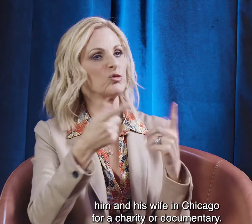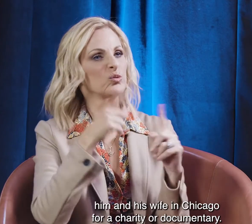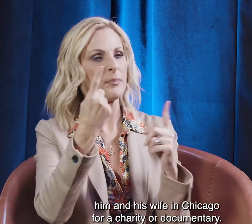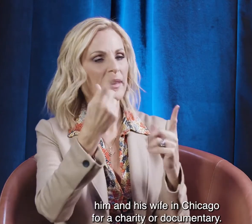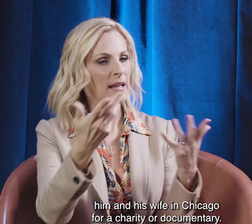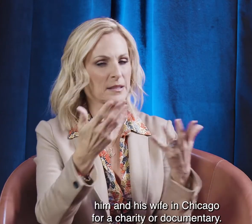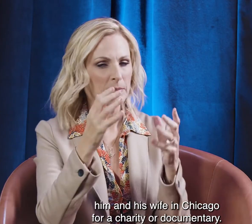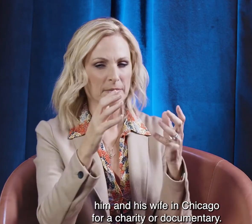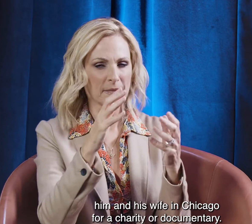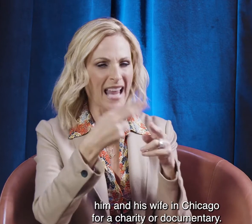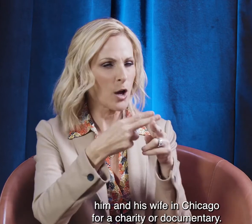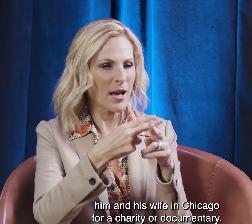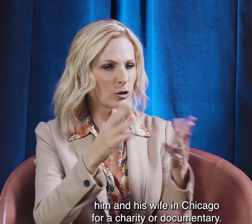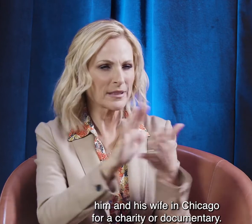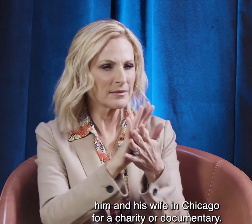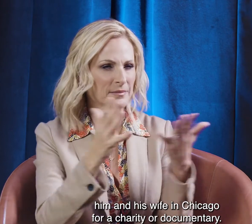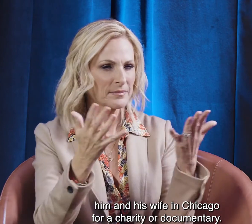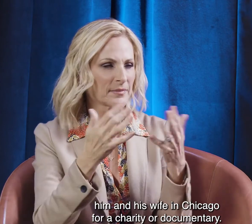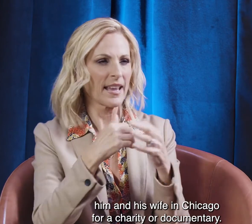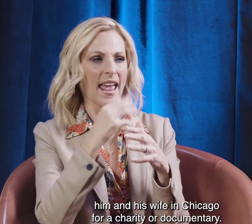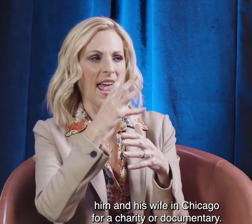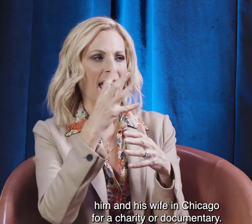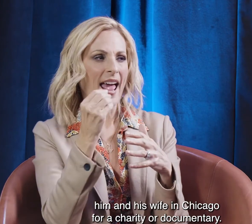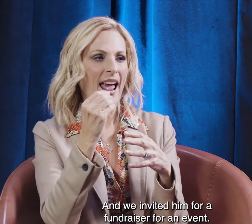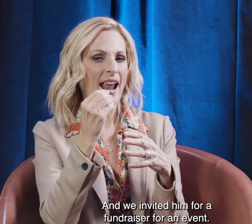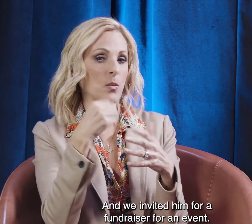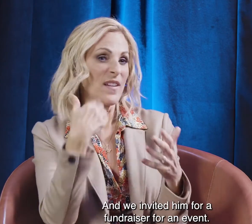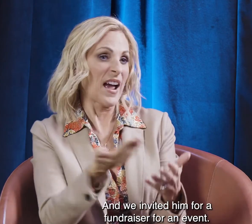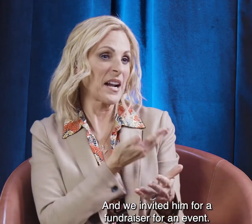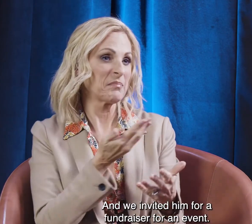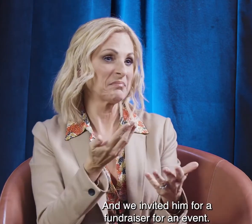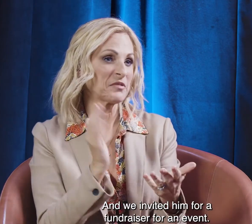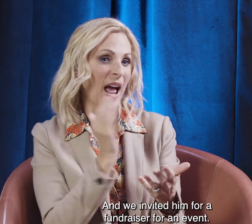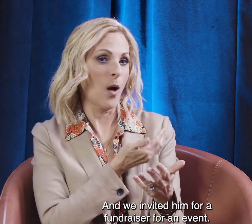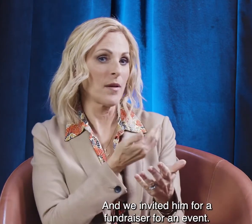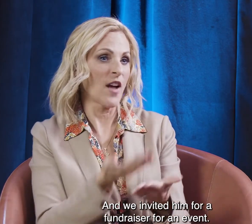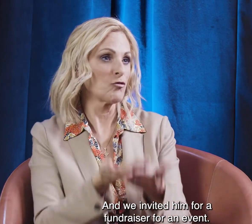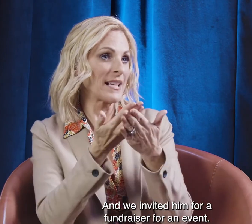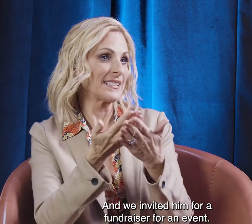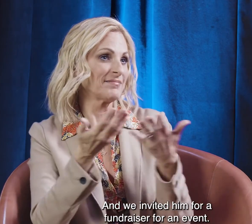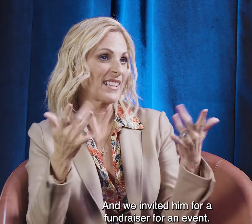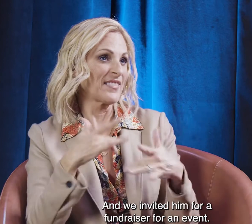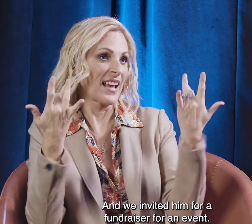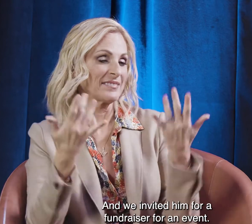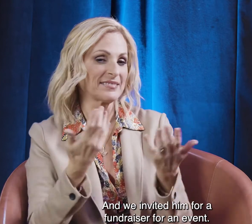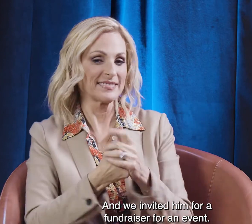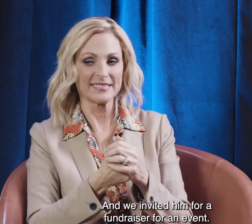and his wife, in Chicago for a charity or a documentary, and we invited him for a fundraiser, for an